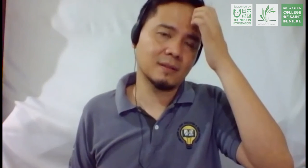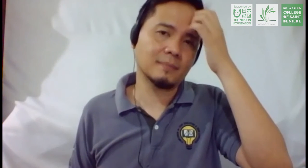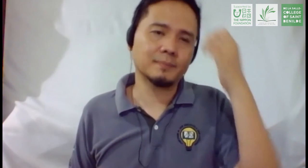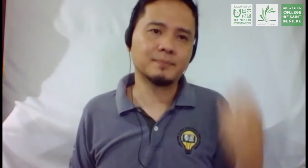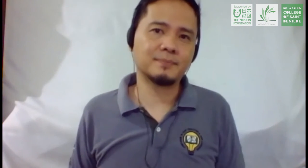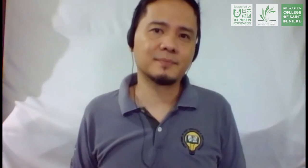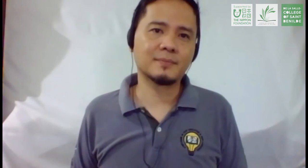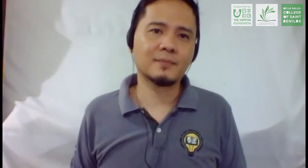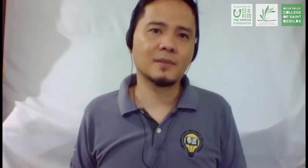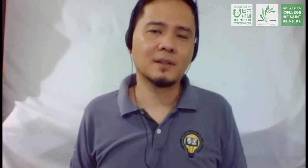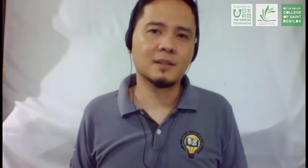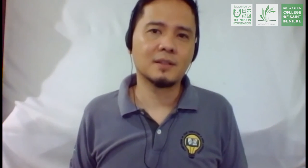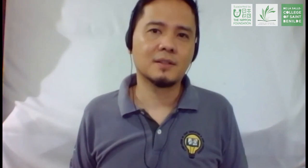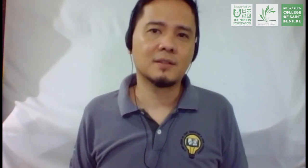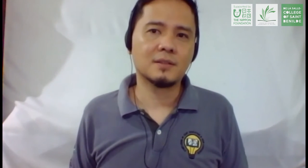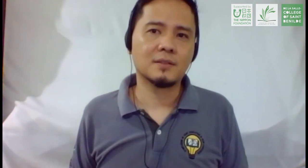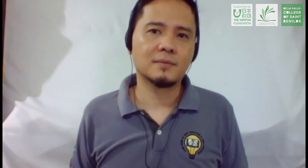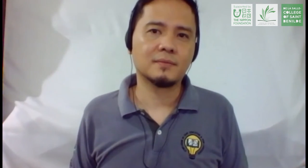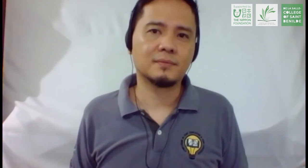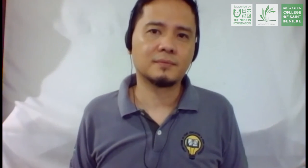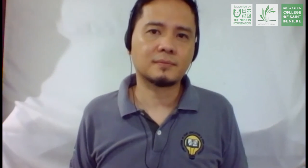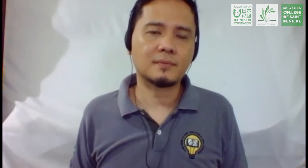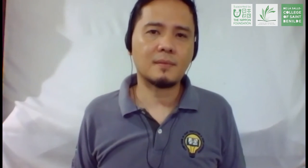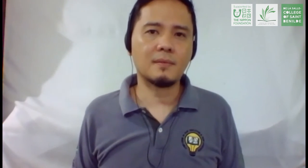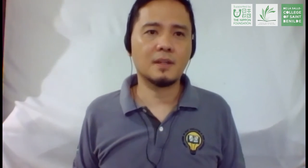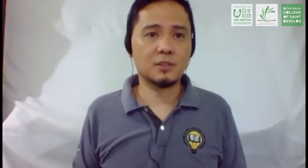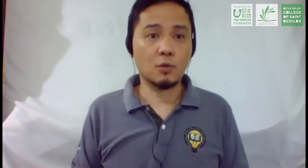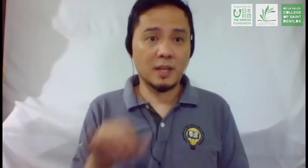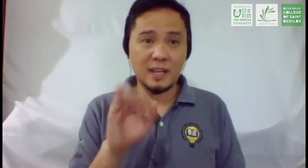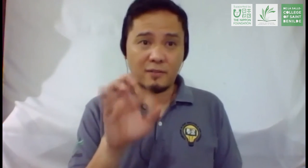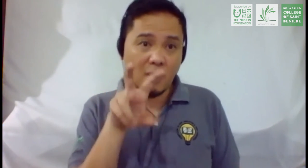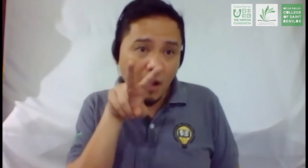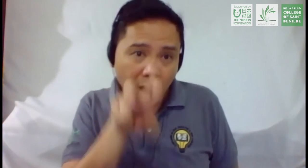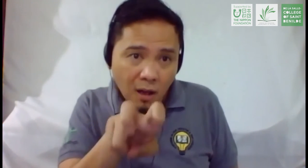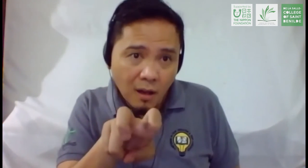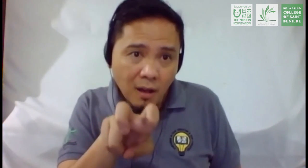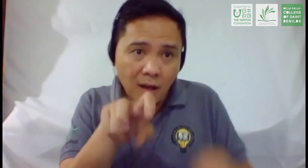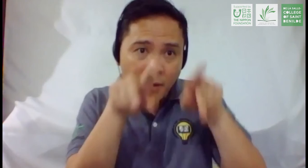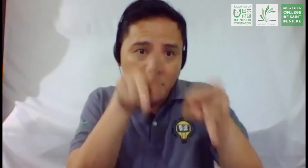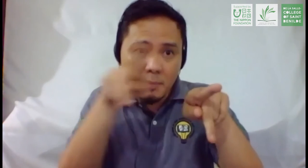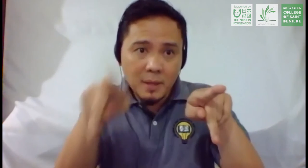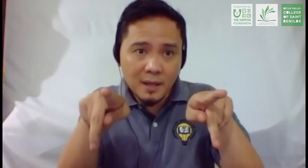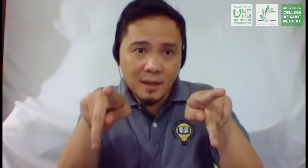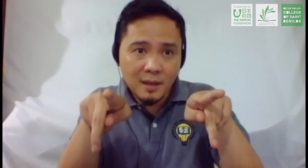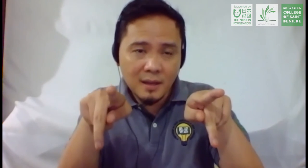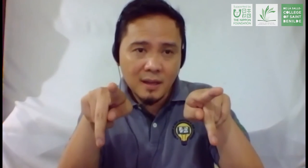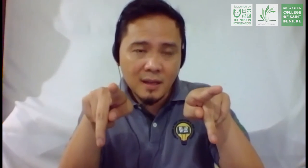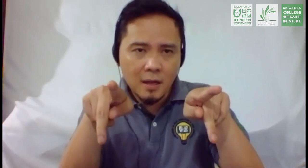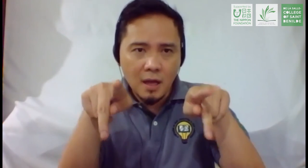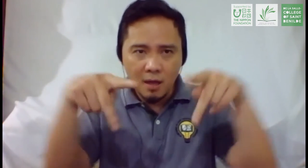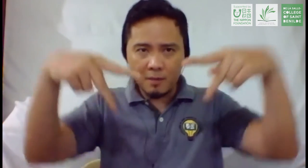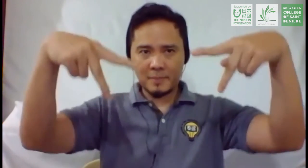Okay, so again, whenever you run into PP together, you got to think